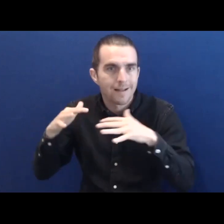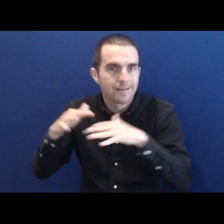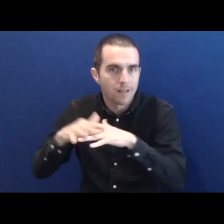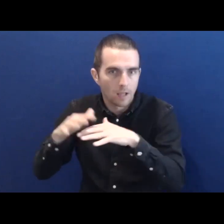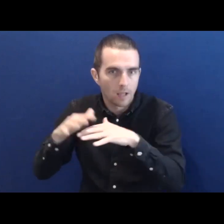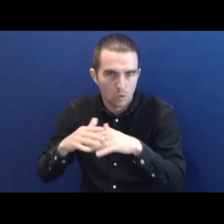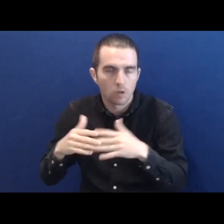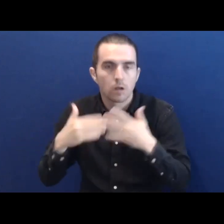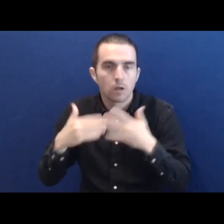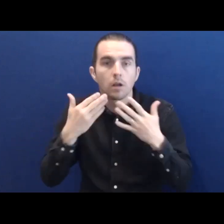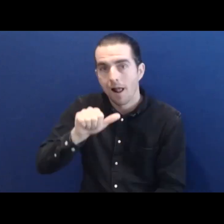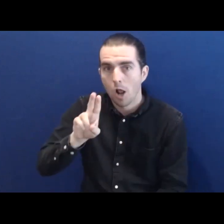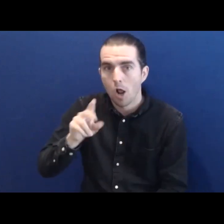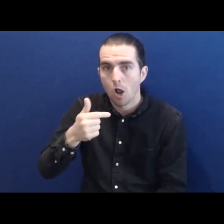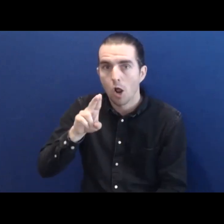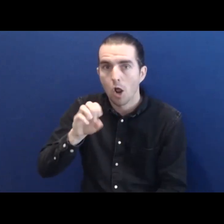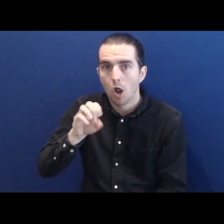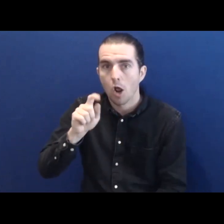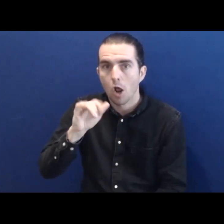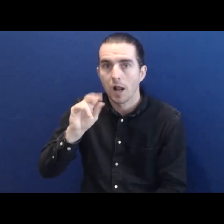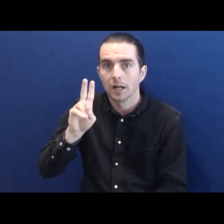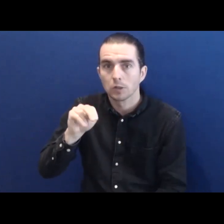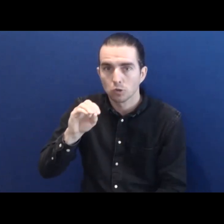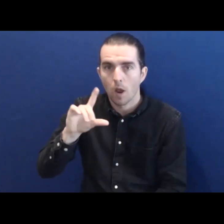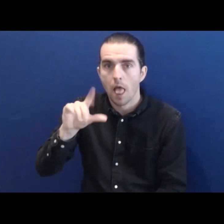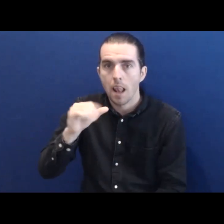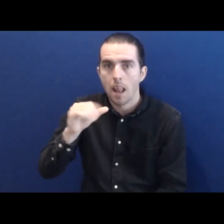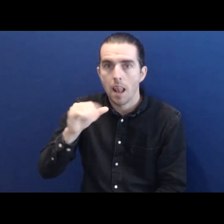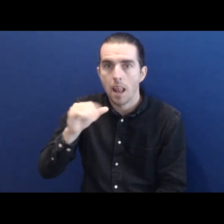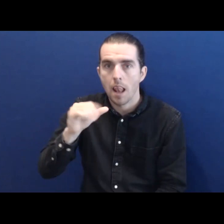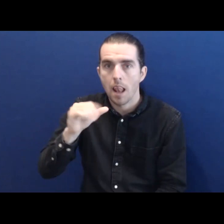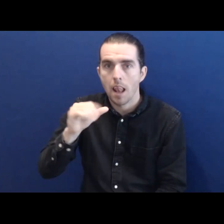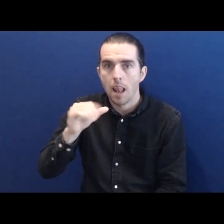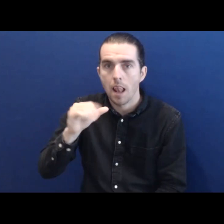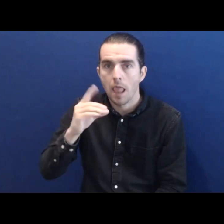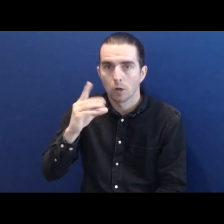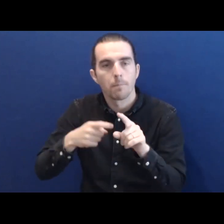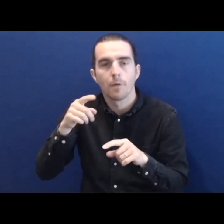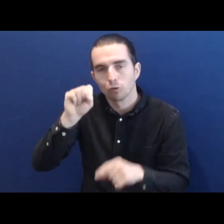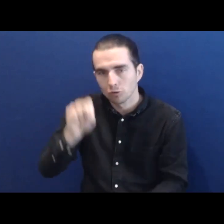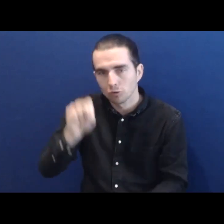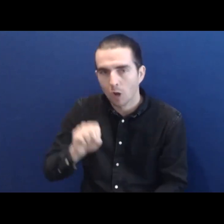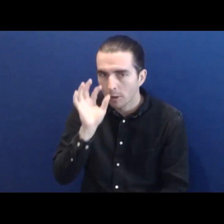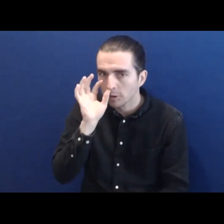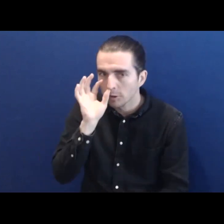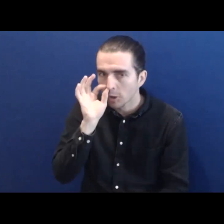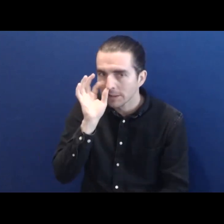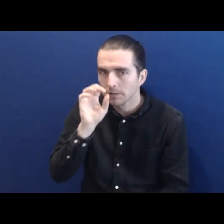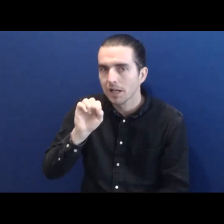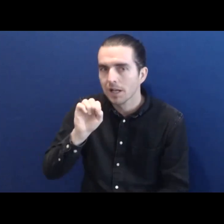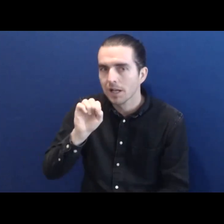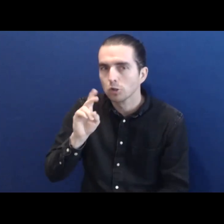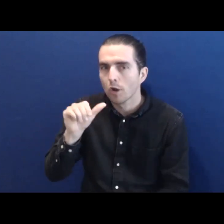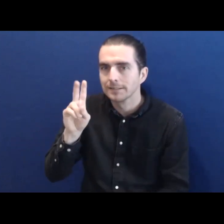the floor now to you, and let's do it in the same order as I announce you now. So